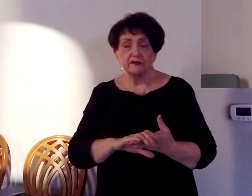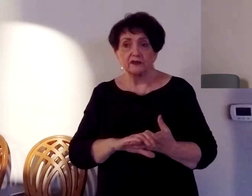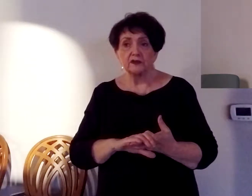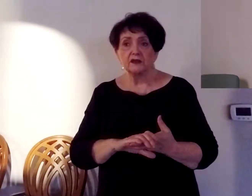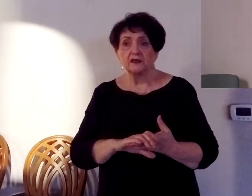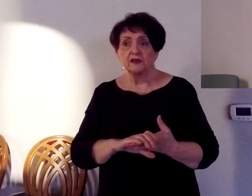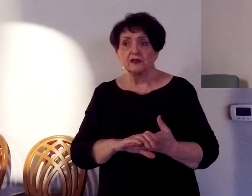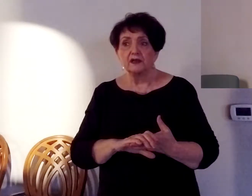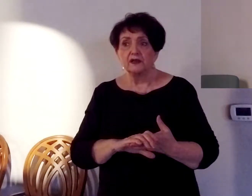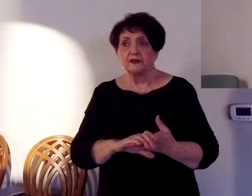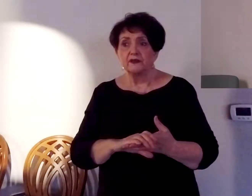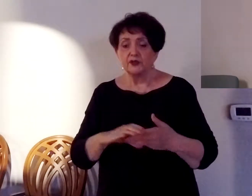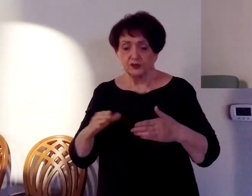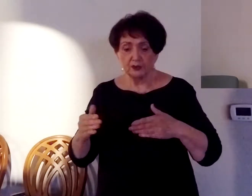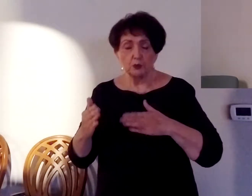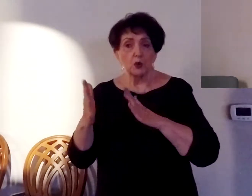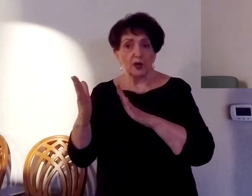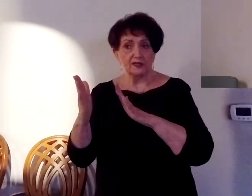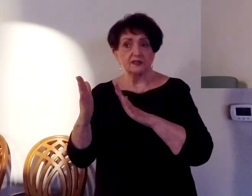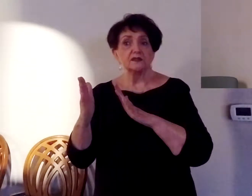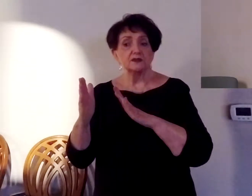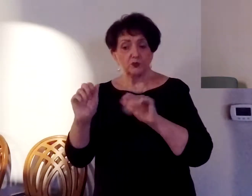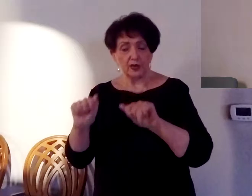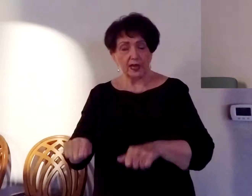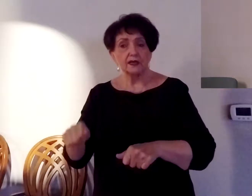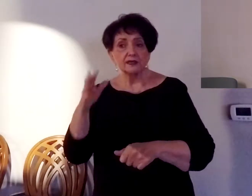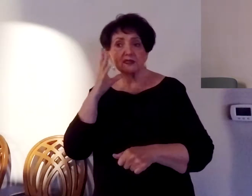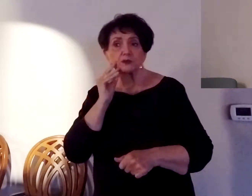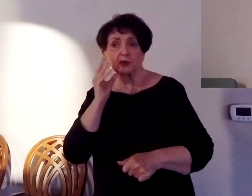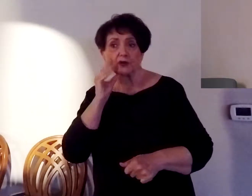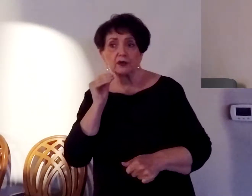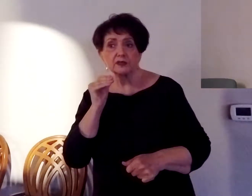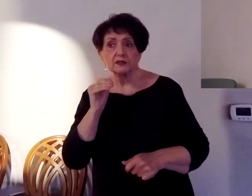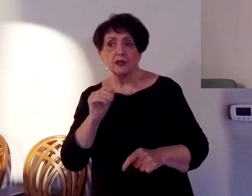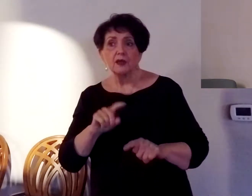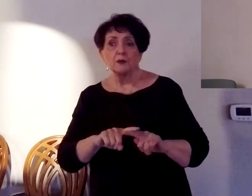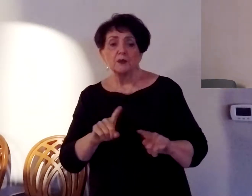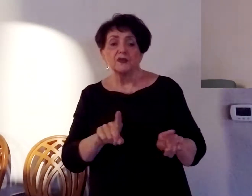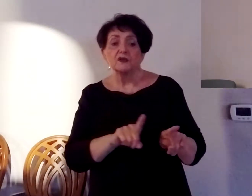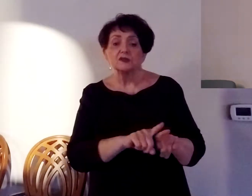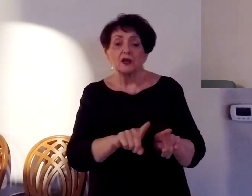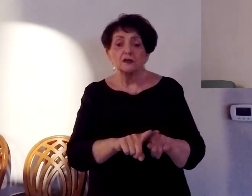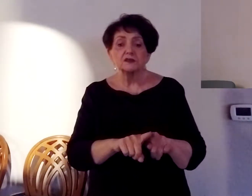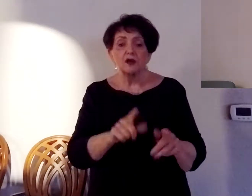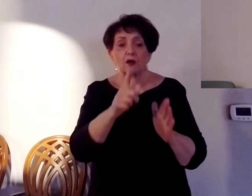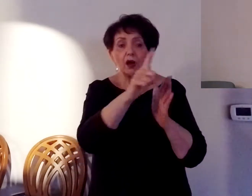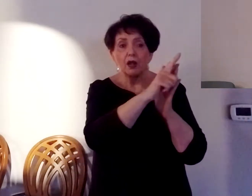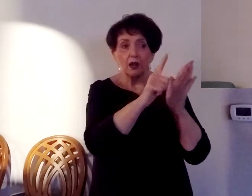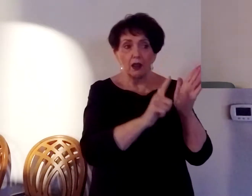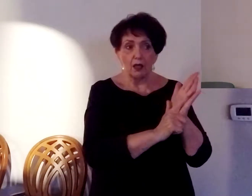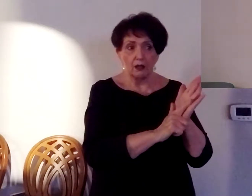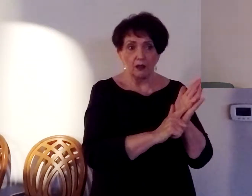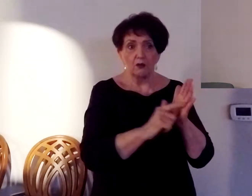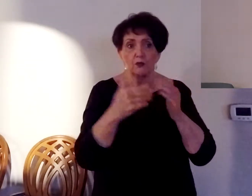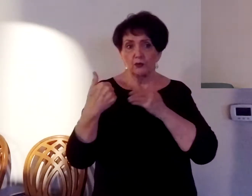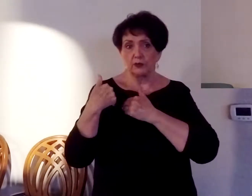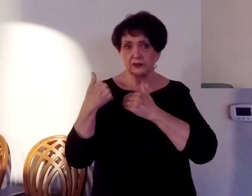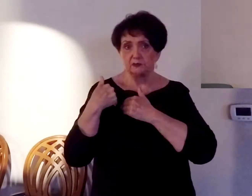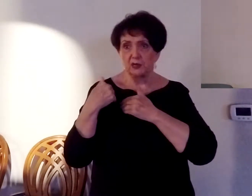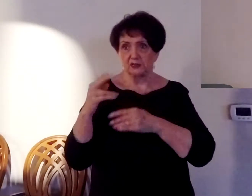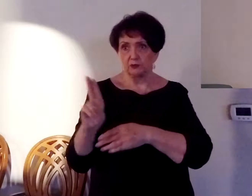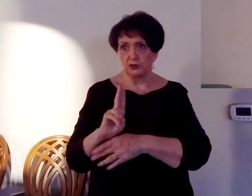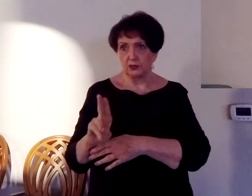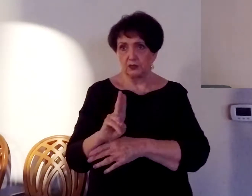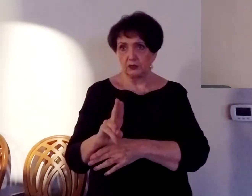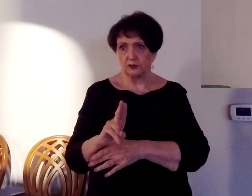is not only a presence that we can experience, but there is a law that we are responsible for using.